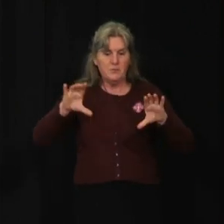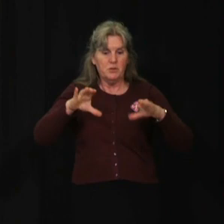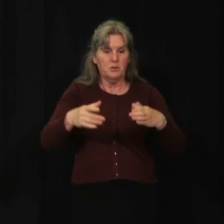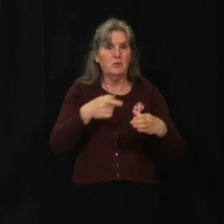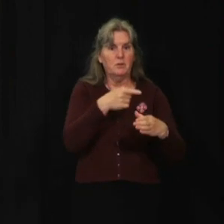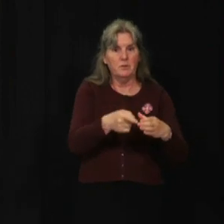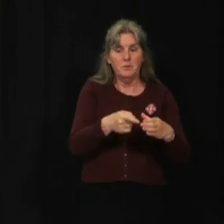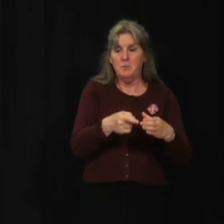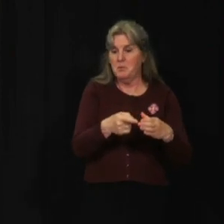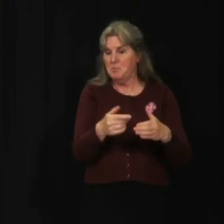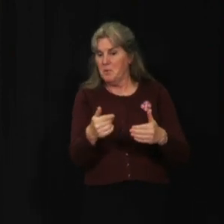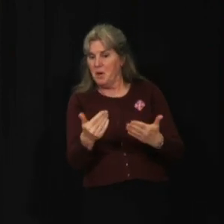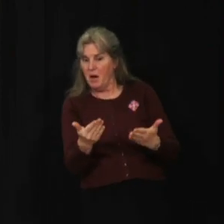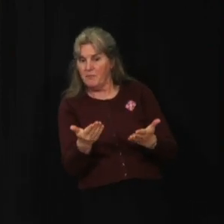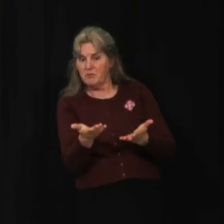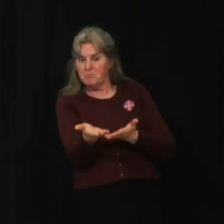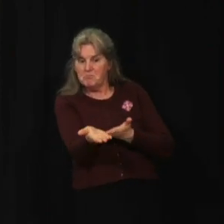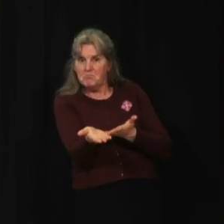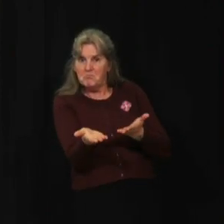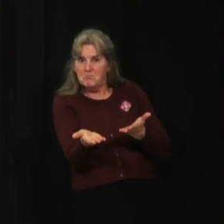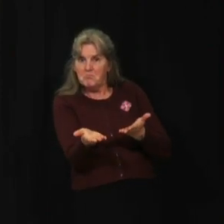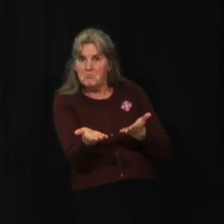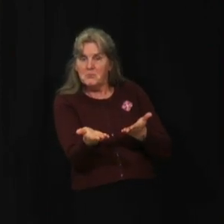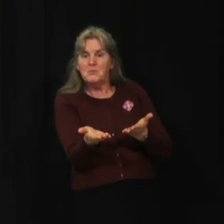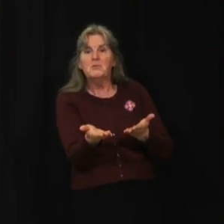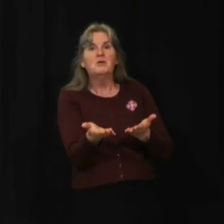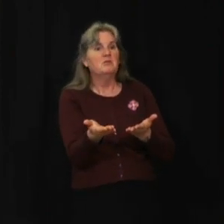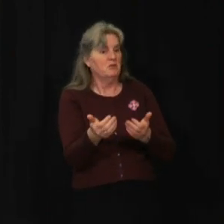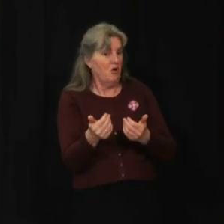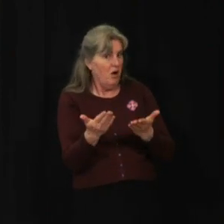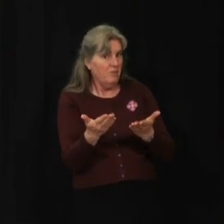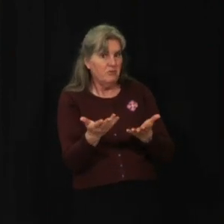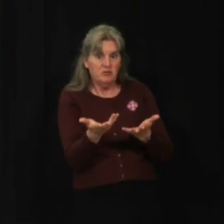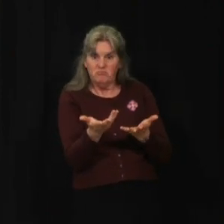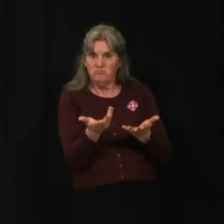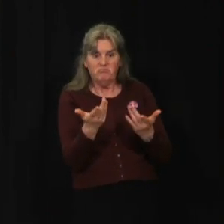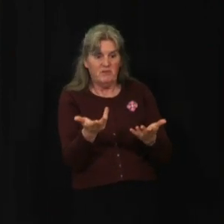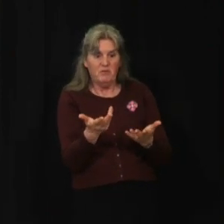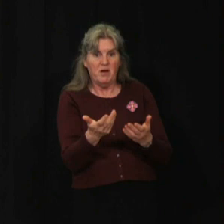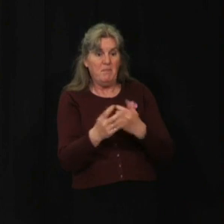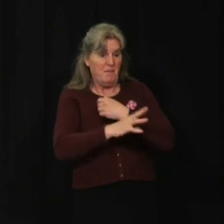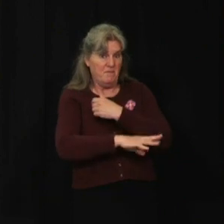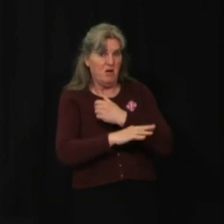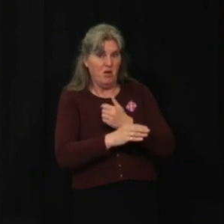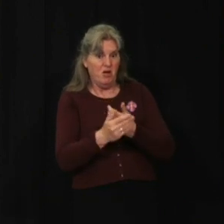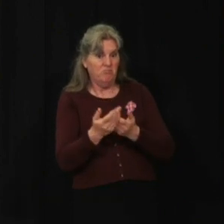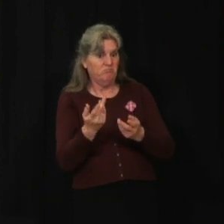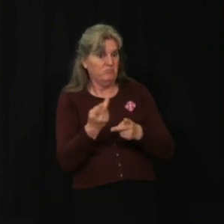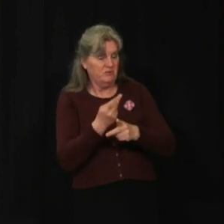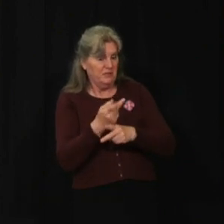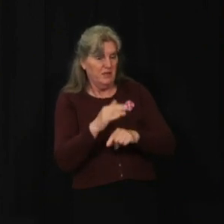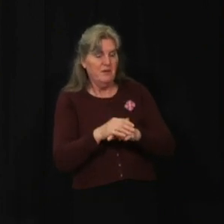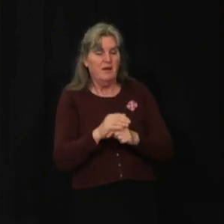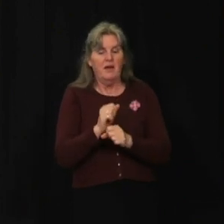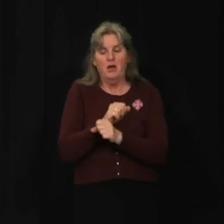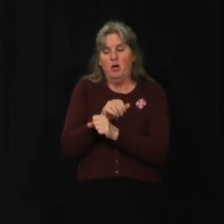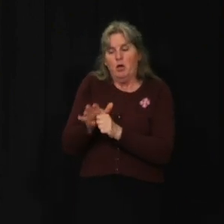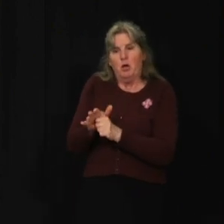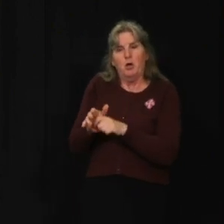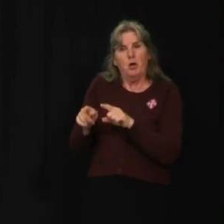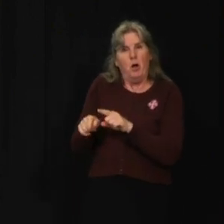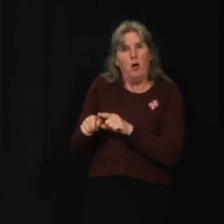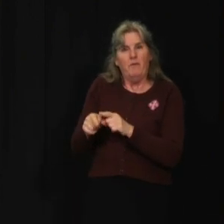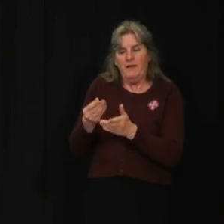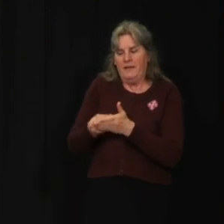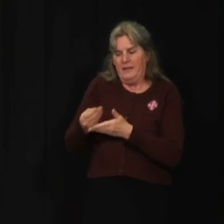take us up on that offer, that's up to them, but that is the offer for the current budget. When it comes to COVID expenses, it's like wildland fire